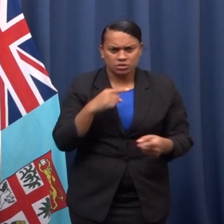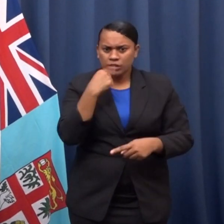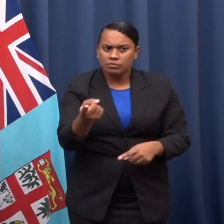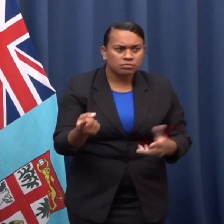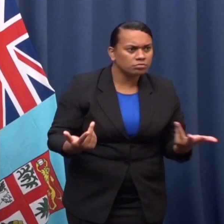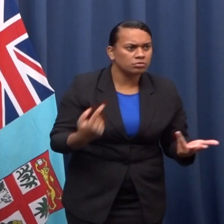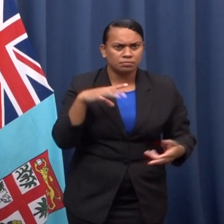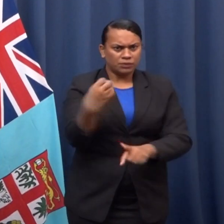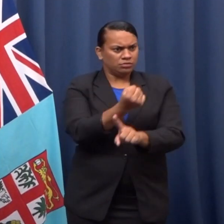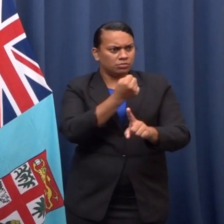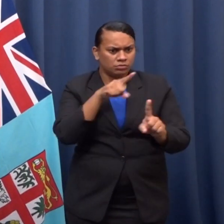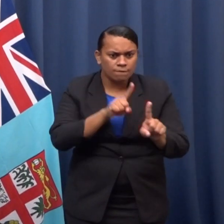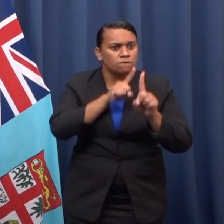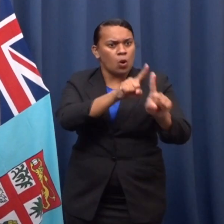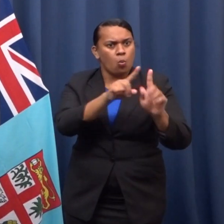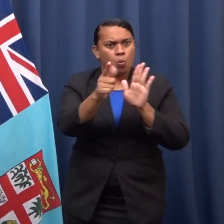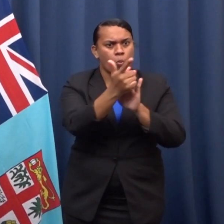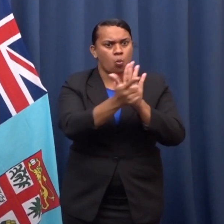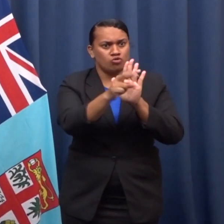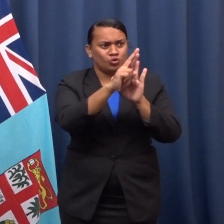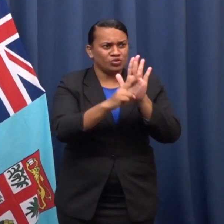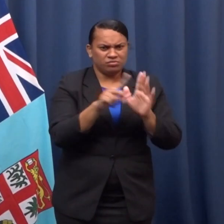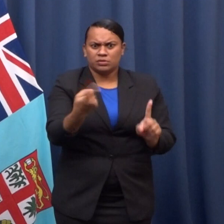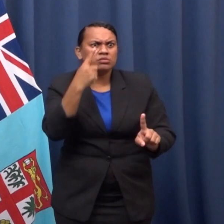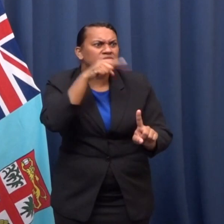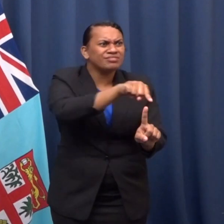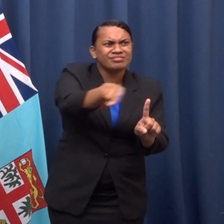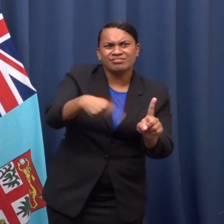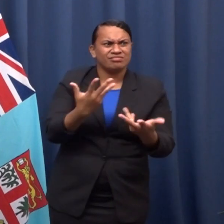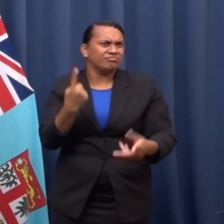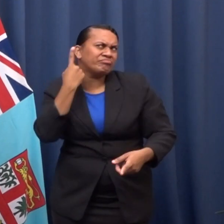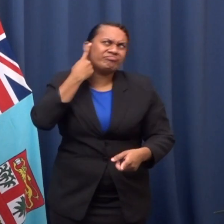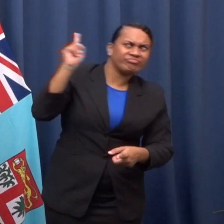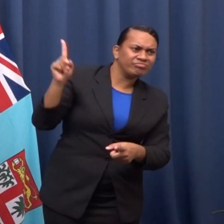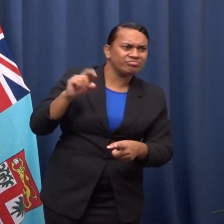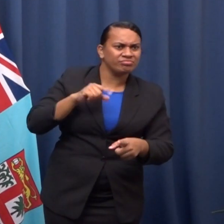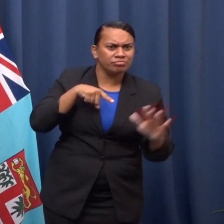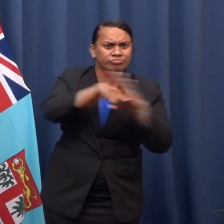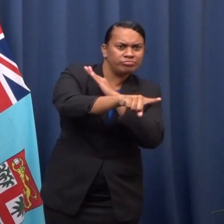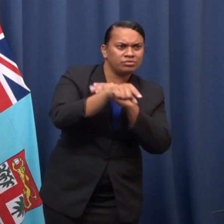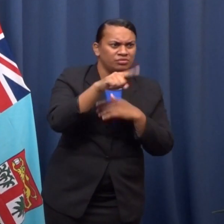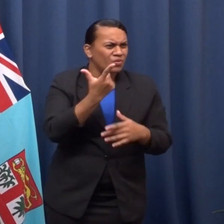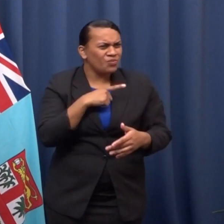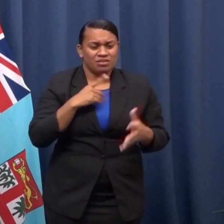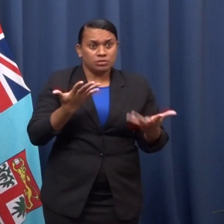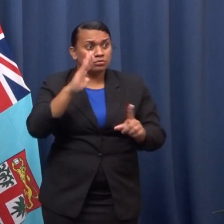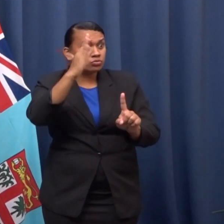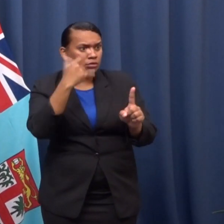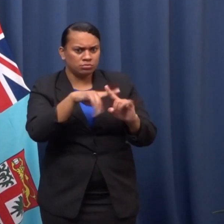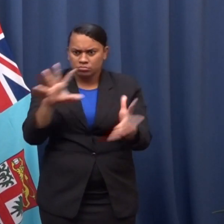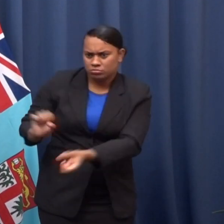followed. And we've produced people in court as a result of that today. We'll also be producing in court